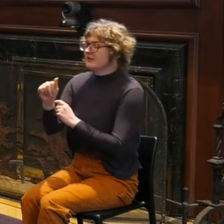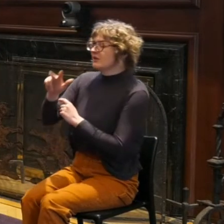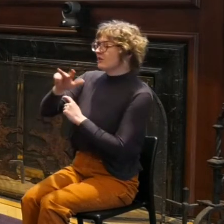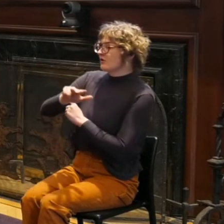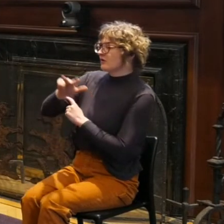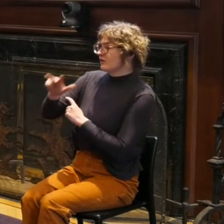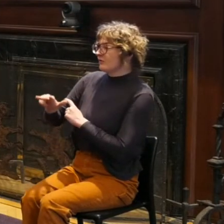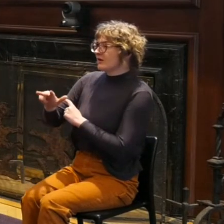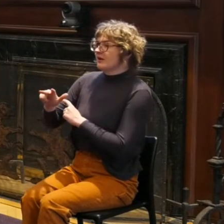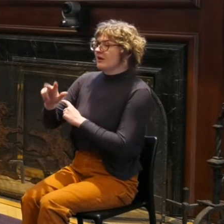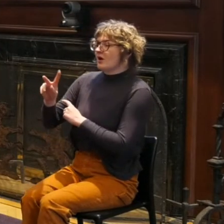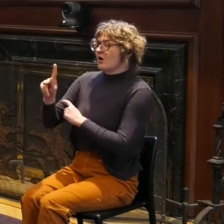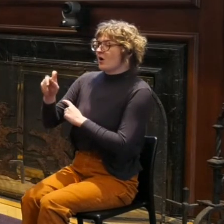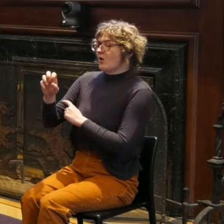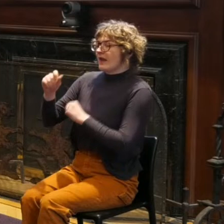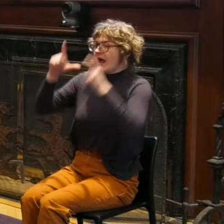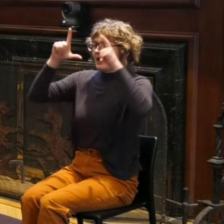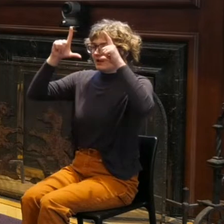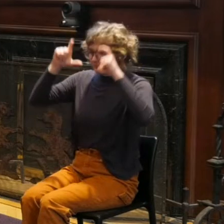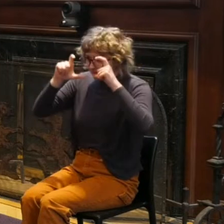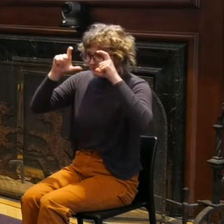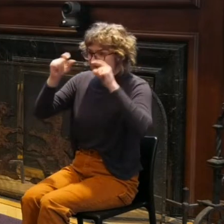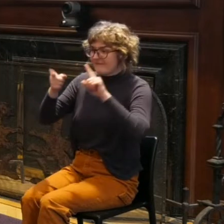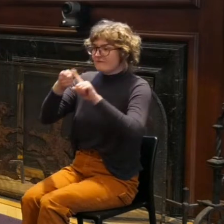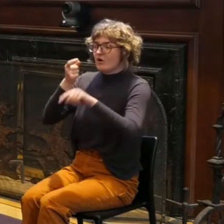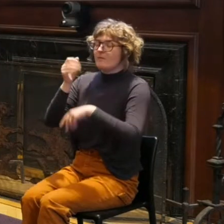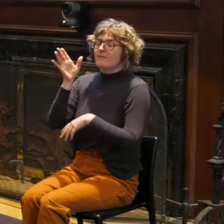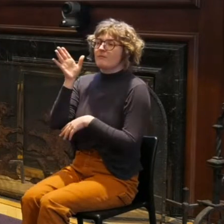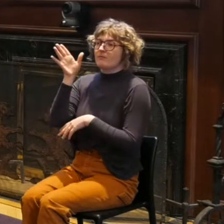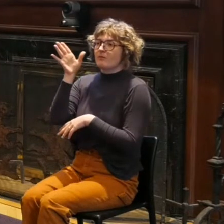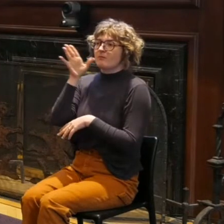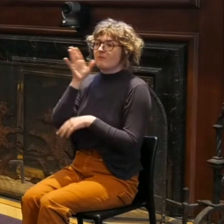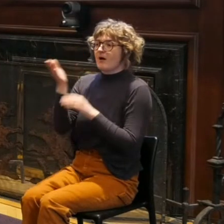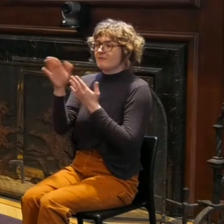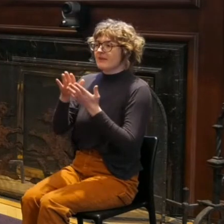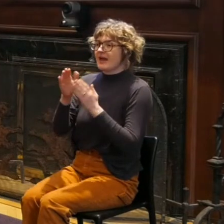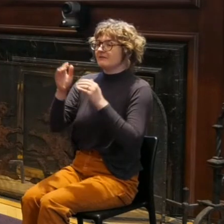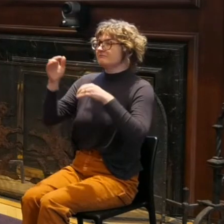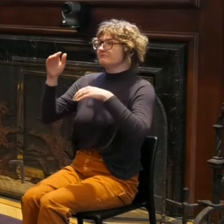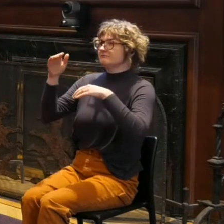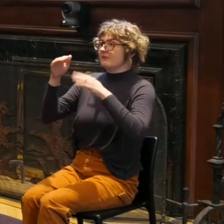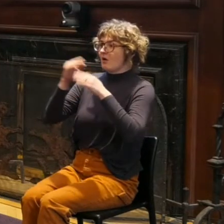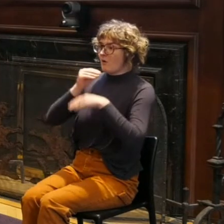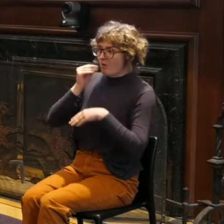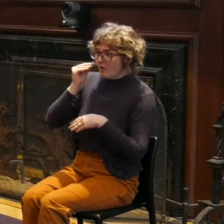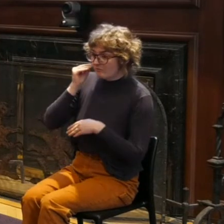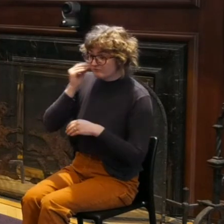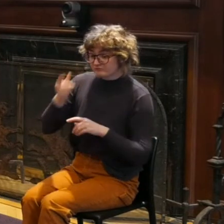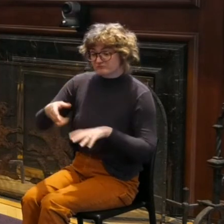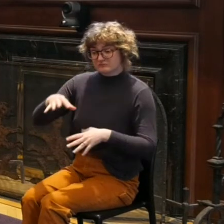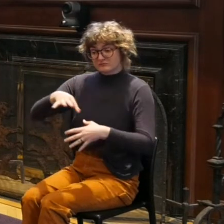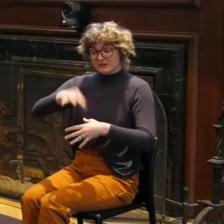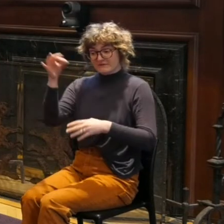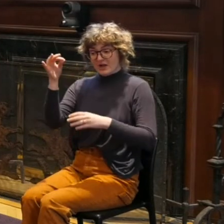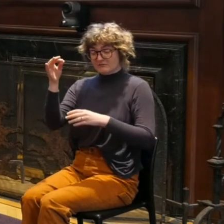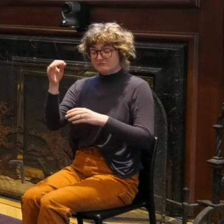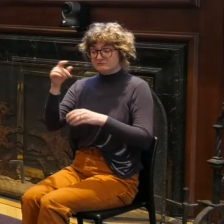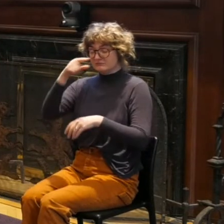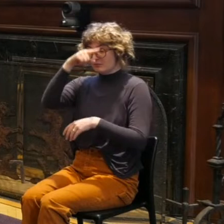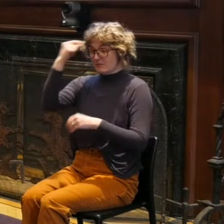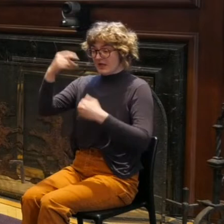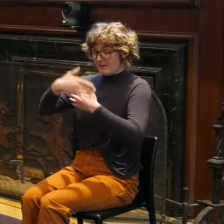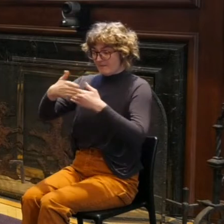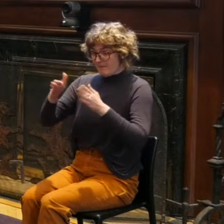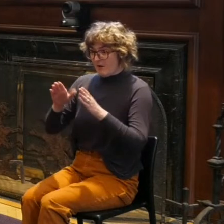Brownie that she took from her dead mother's attic. When she found the black box camera, it was full of her